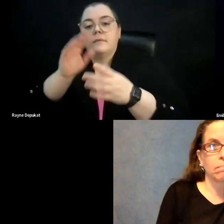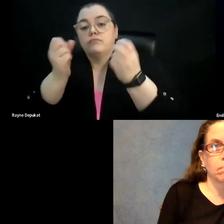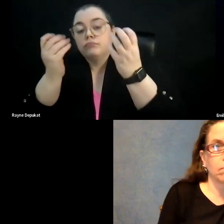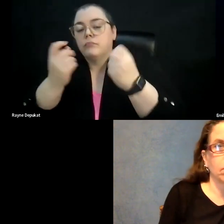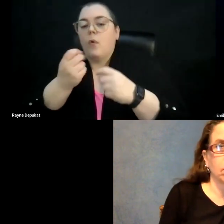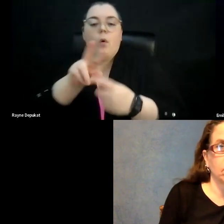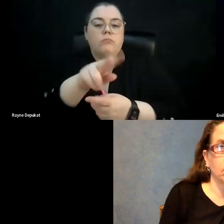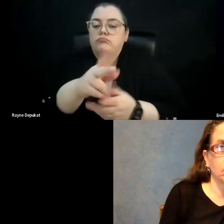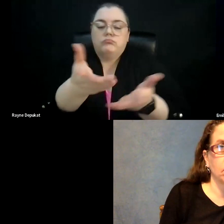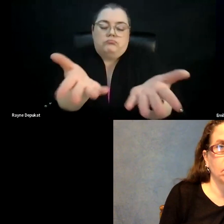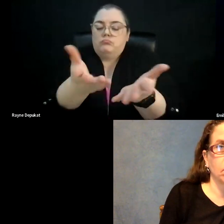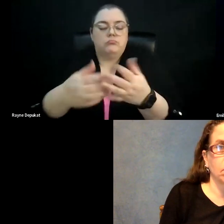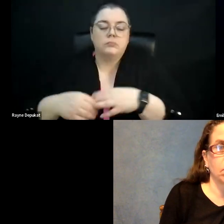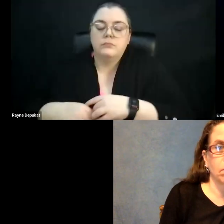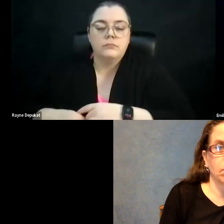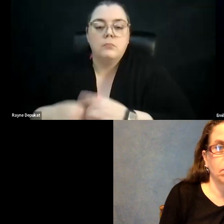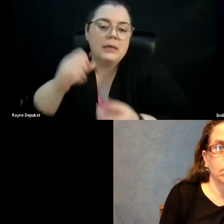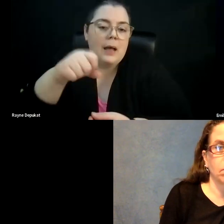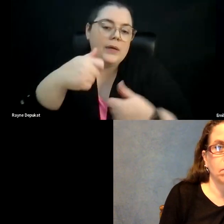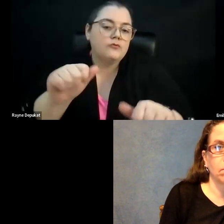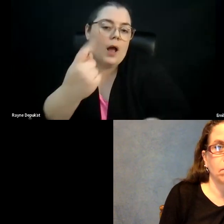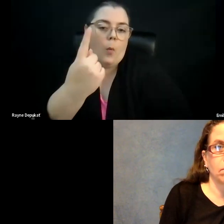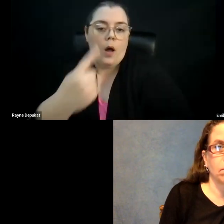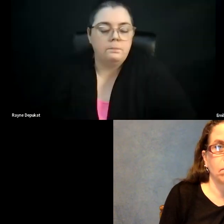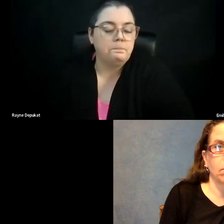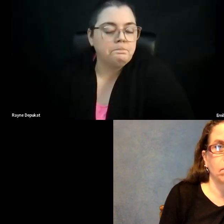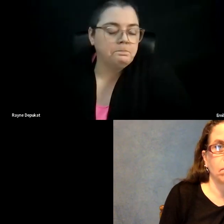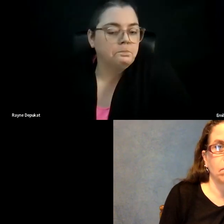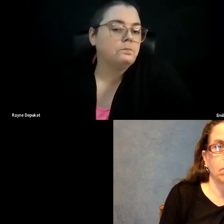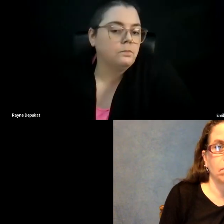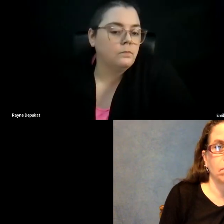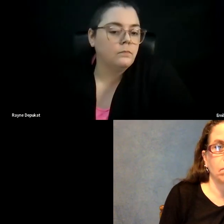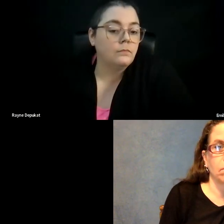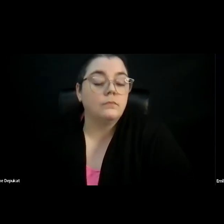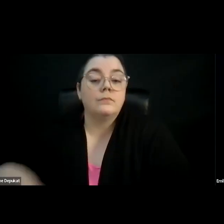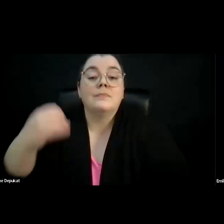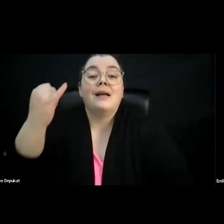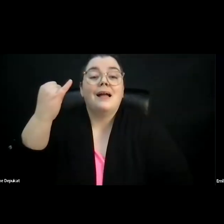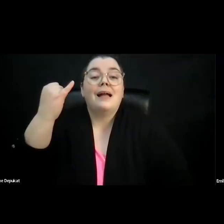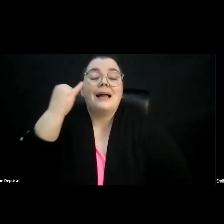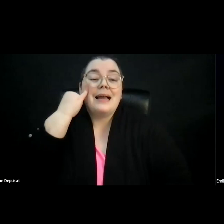The person who's feeding or who's on, it's up to you, but we can try one person going off.